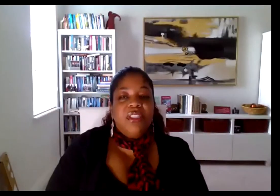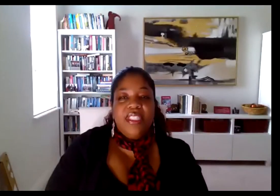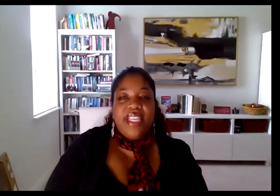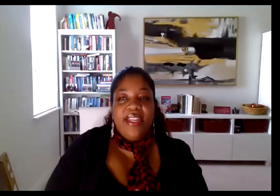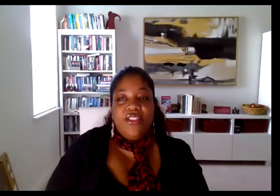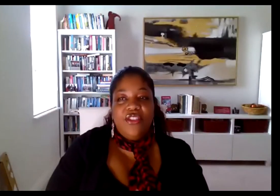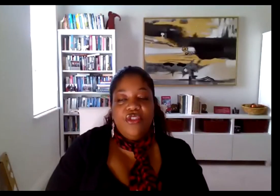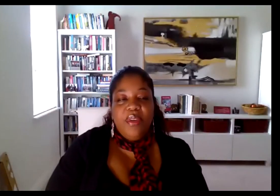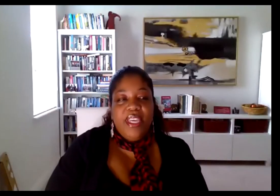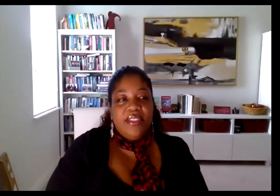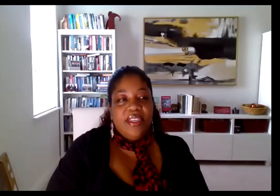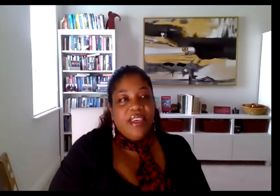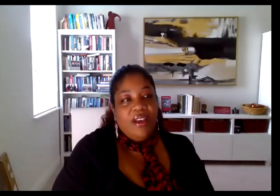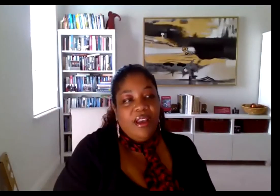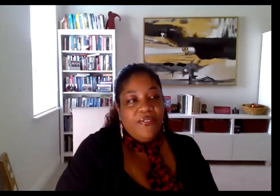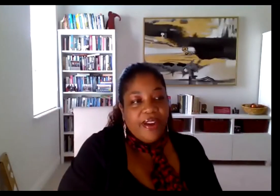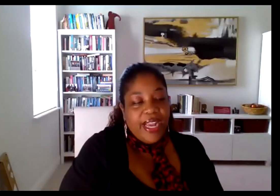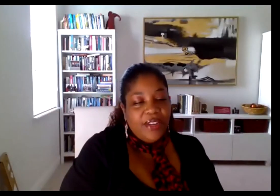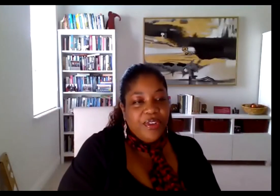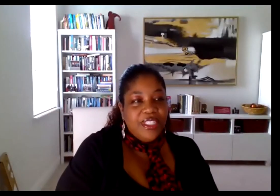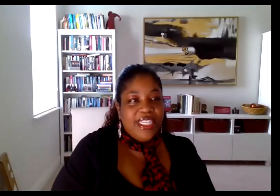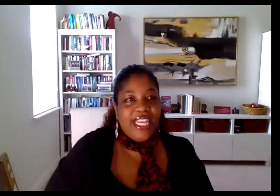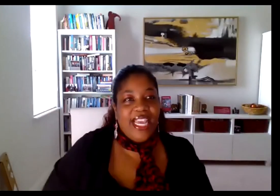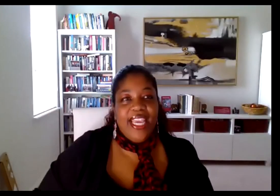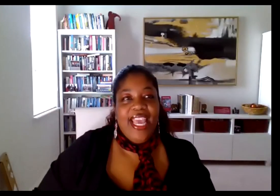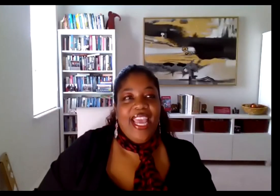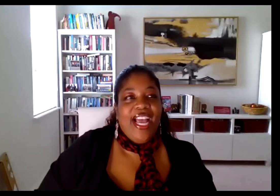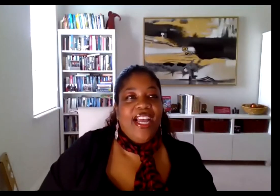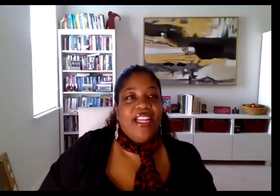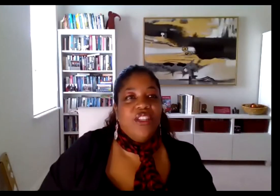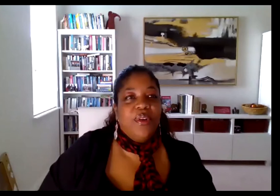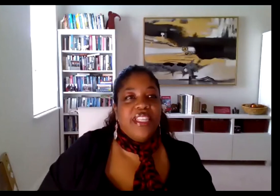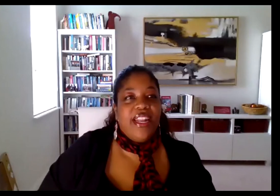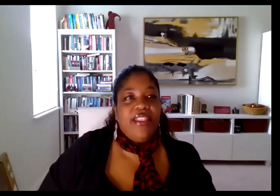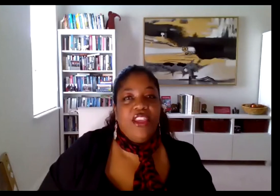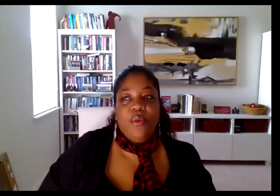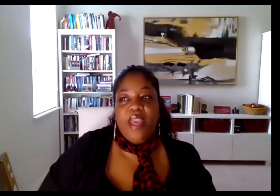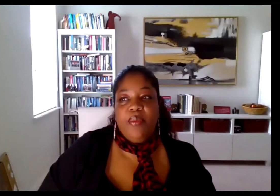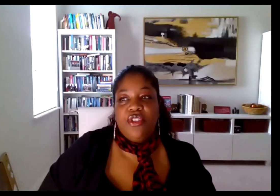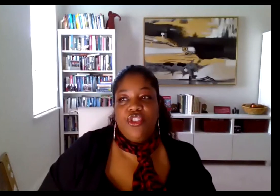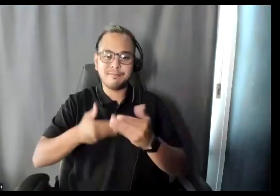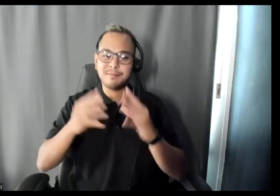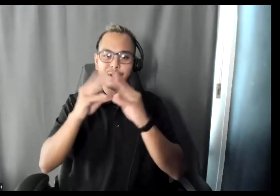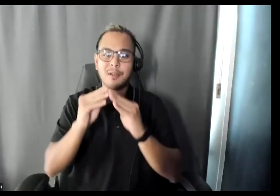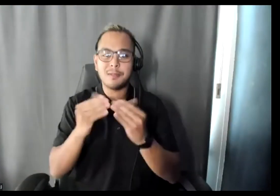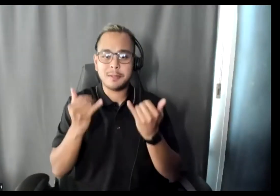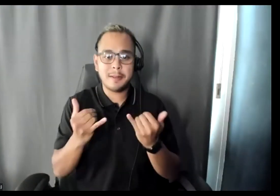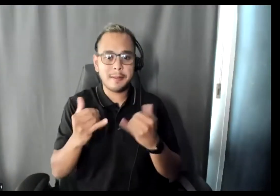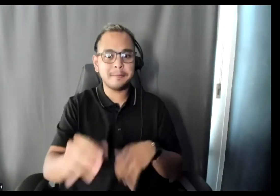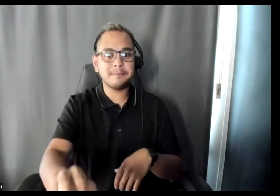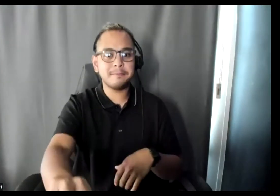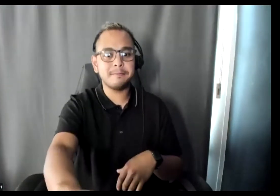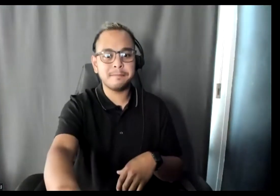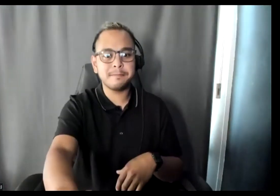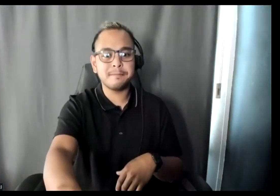Hello, I'm so excited to begin to kick off our conference today and so excited that you were able to join us.